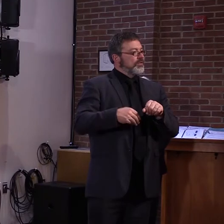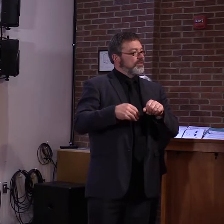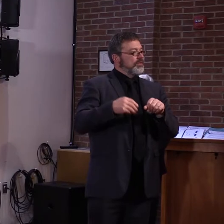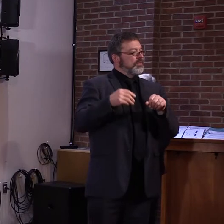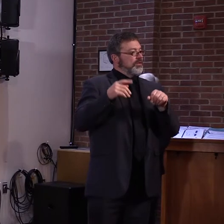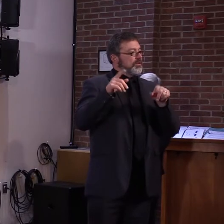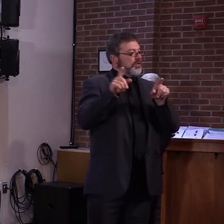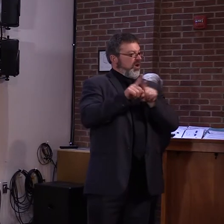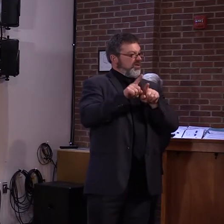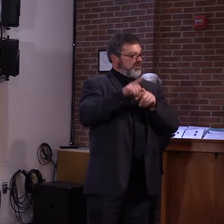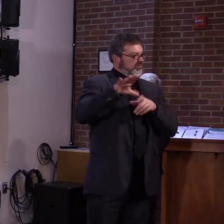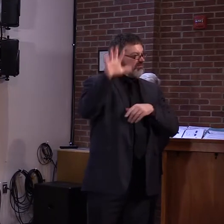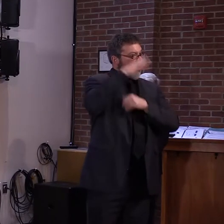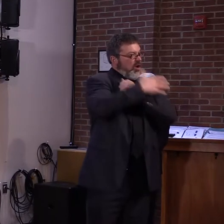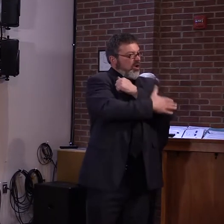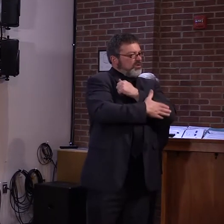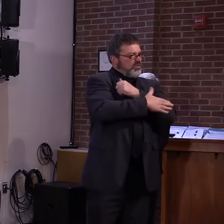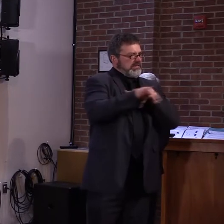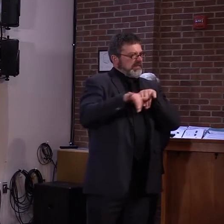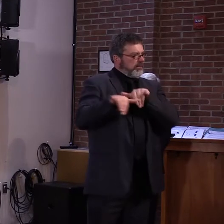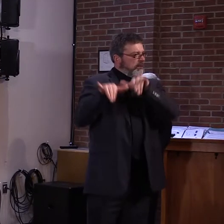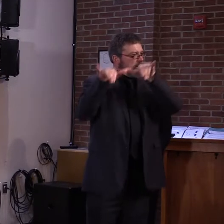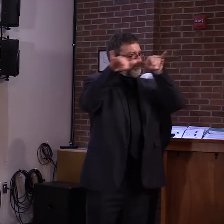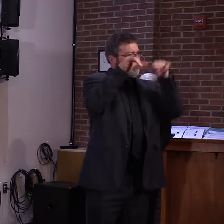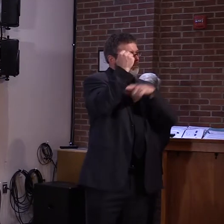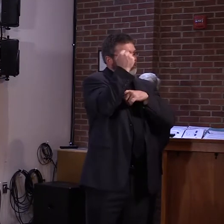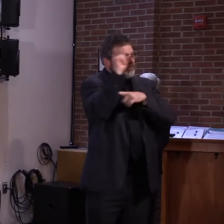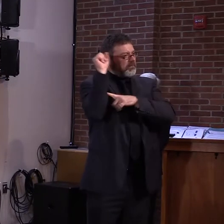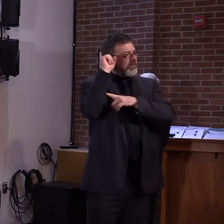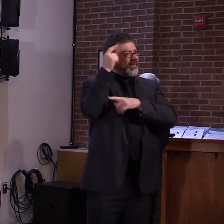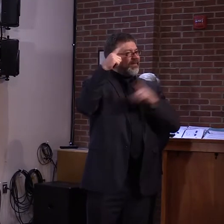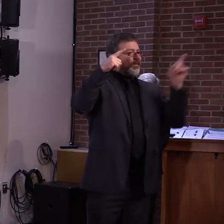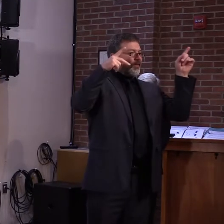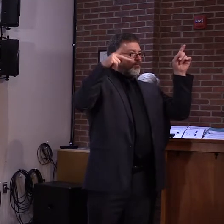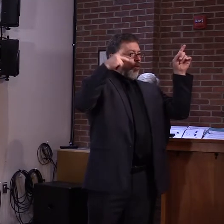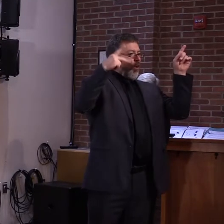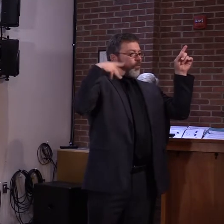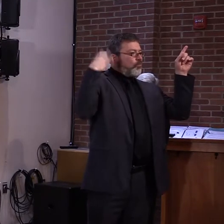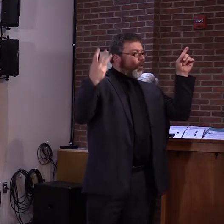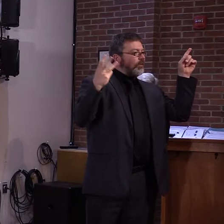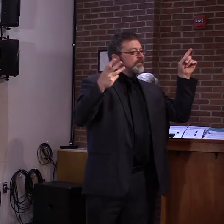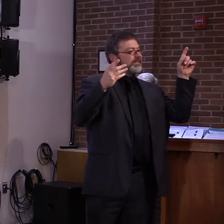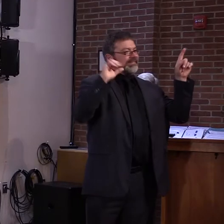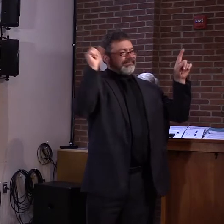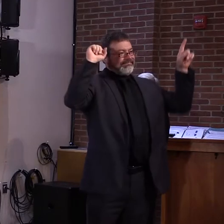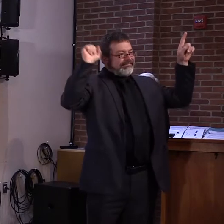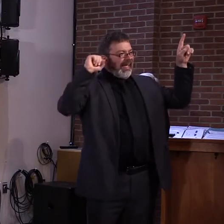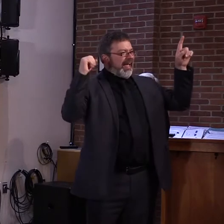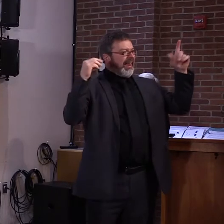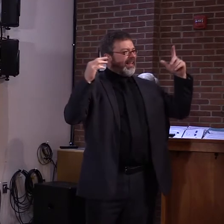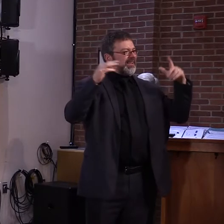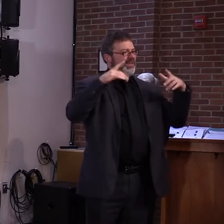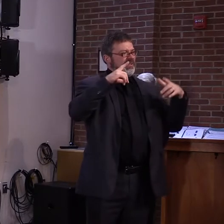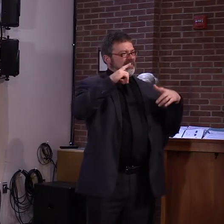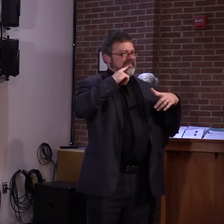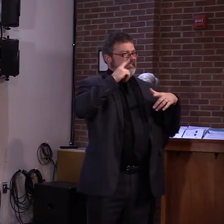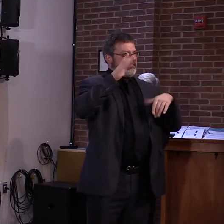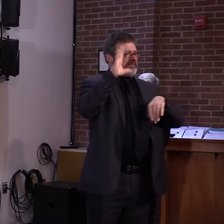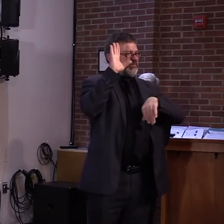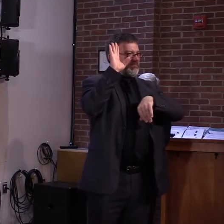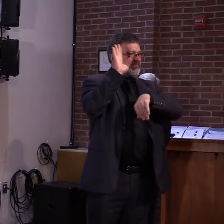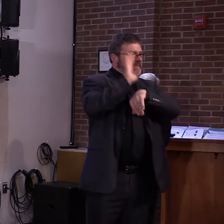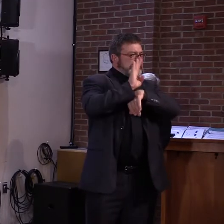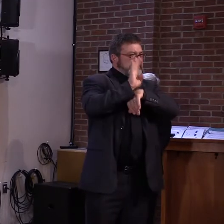Portland, Seattle, D.C., Minneapolis, Kenosha, and more of hundreds of businesses getting destroyed, people